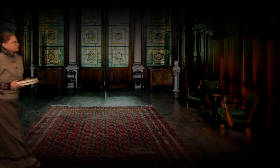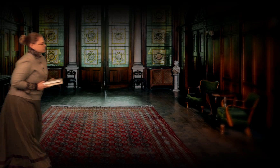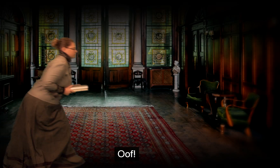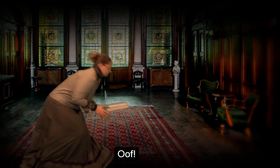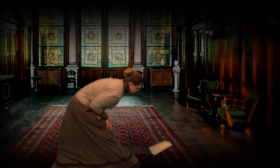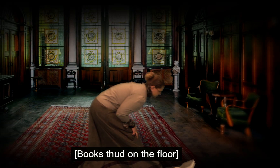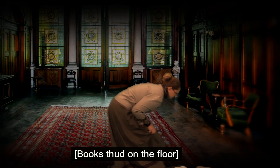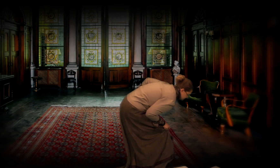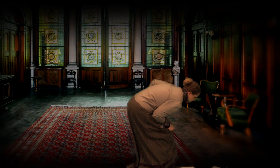Ugh.